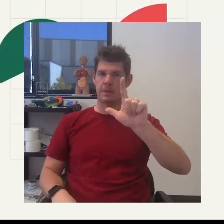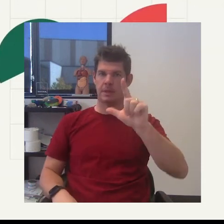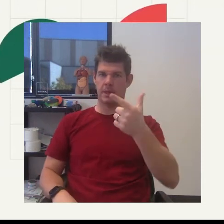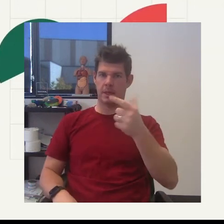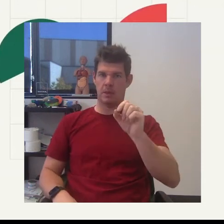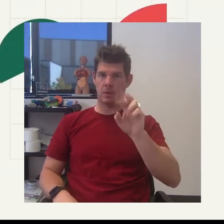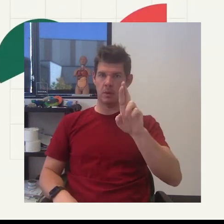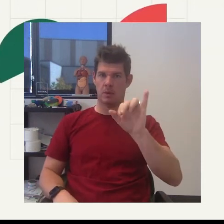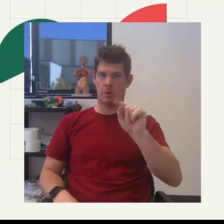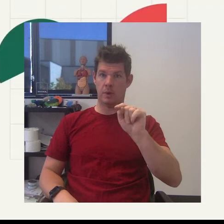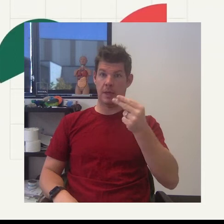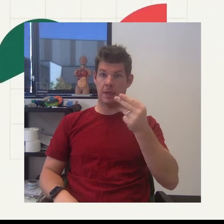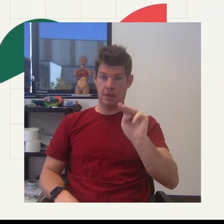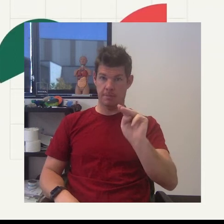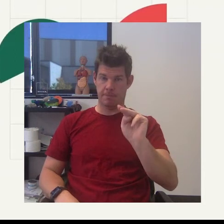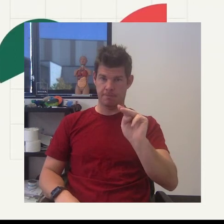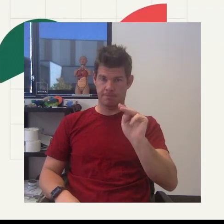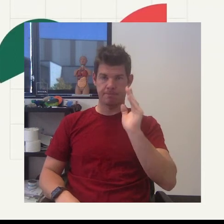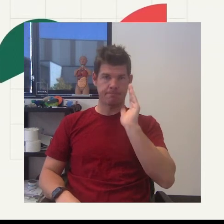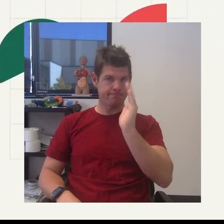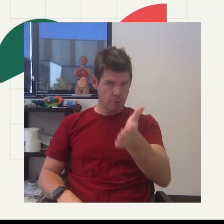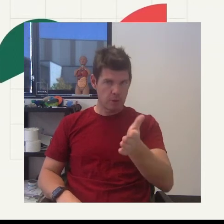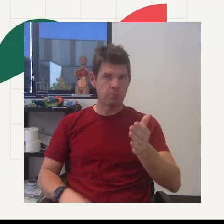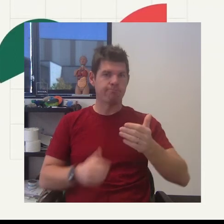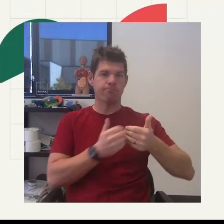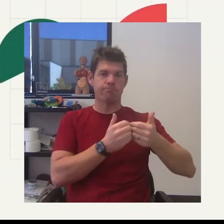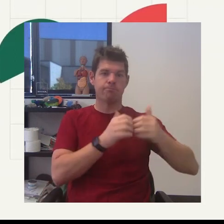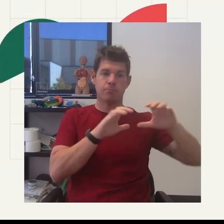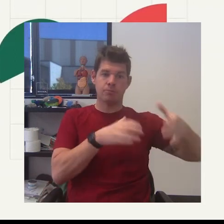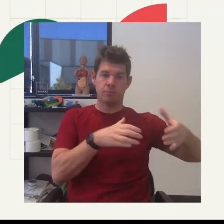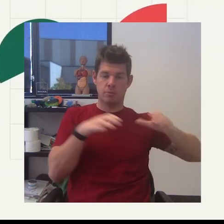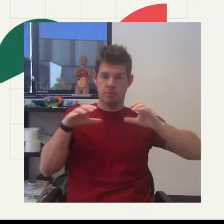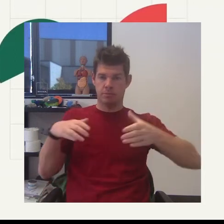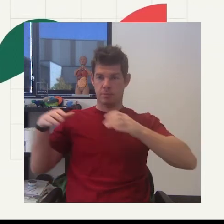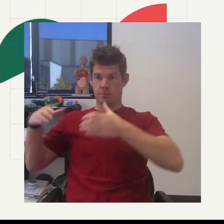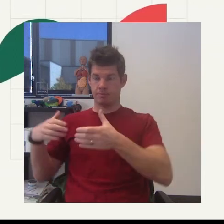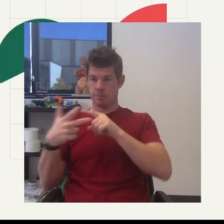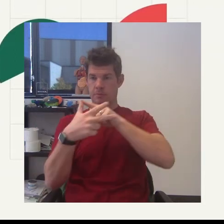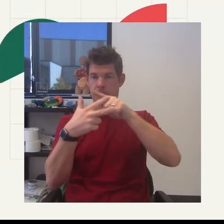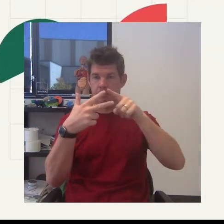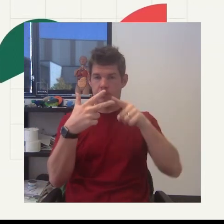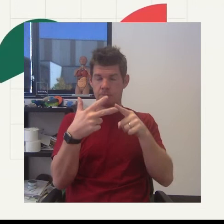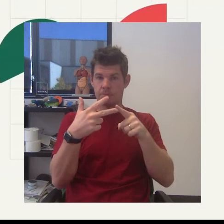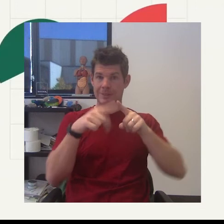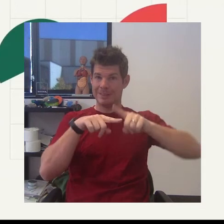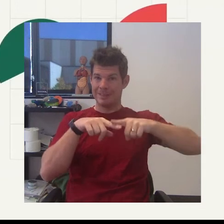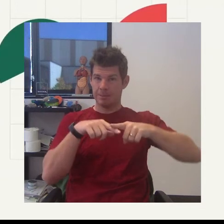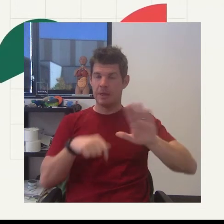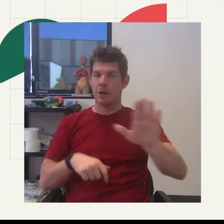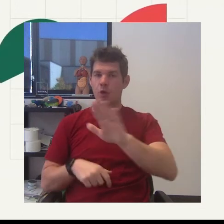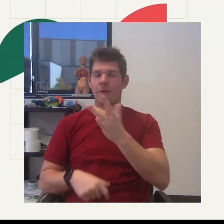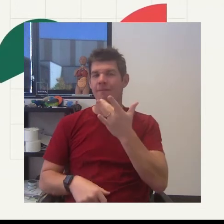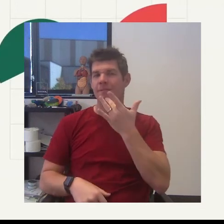sort ourselves. We're going to sort ourselves based on the kind of peanut butter that we